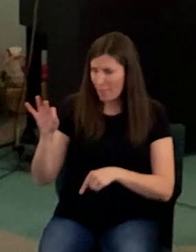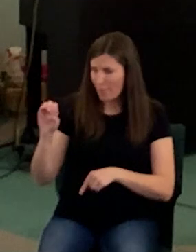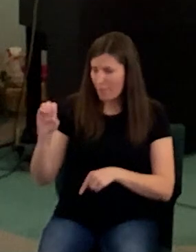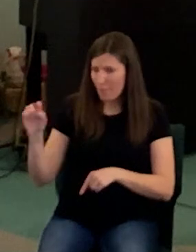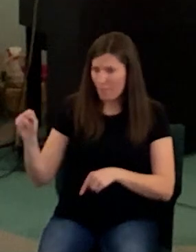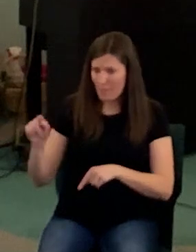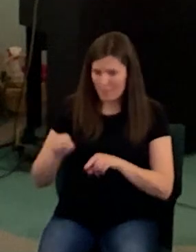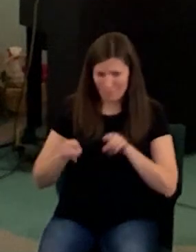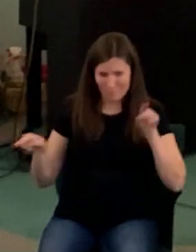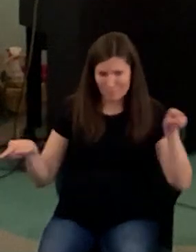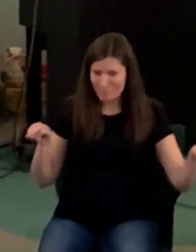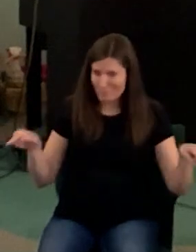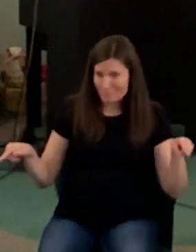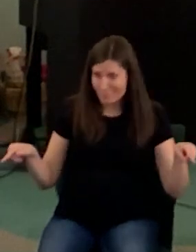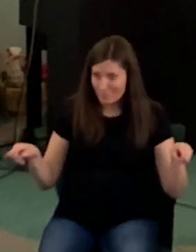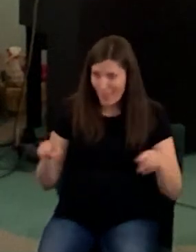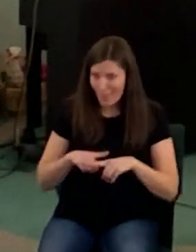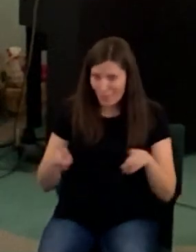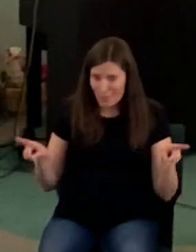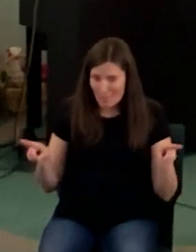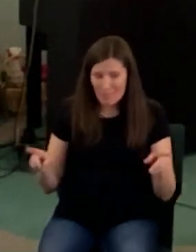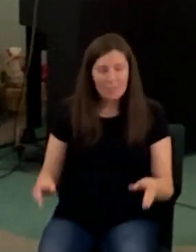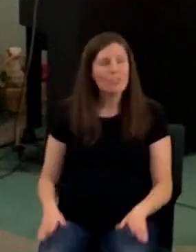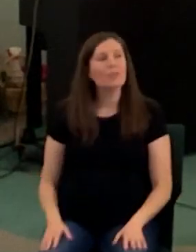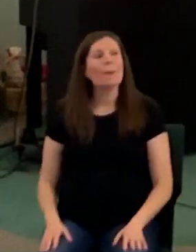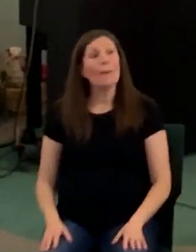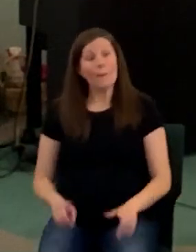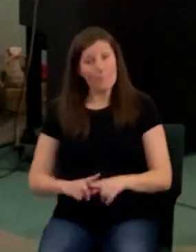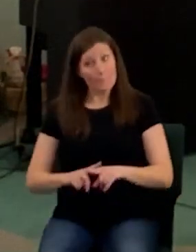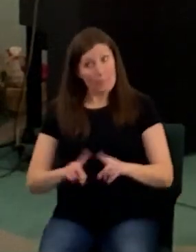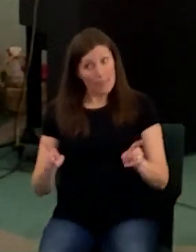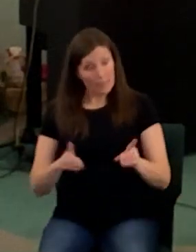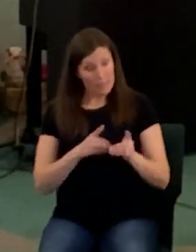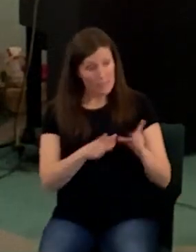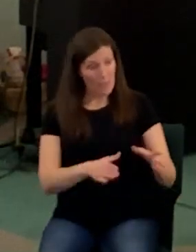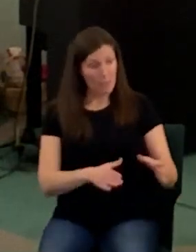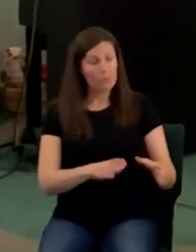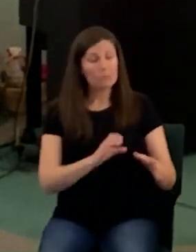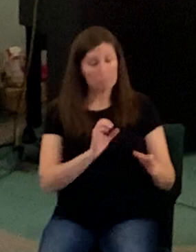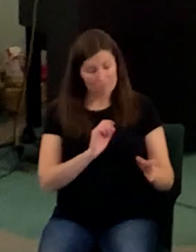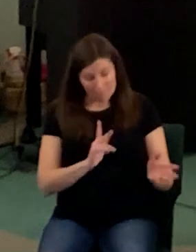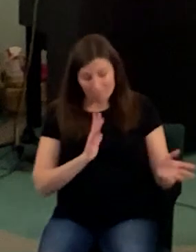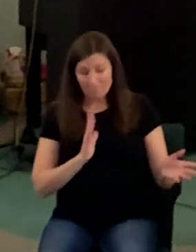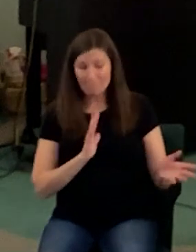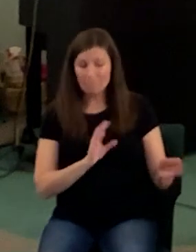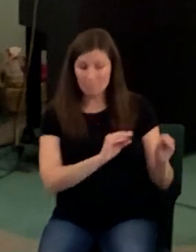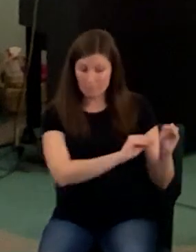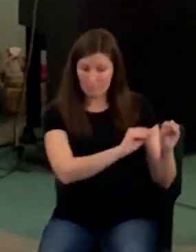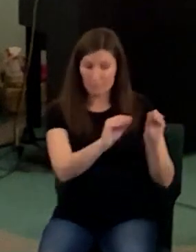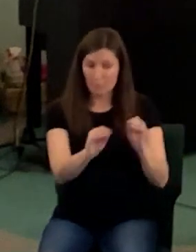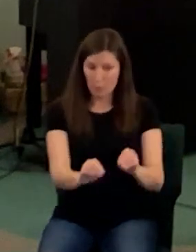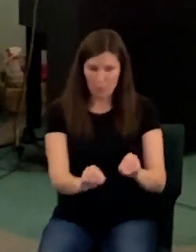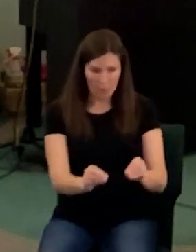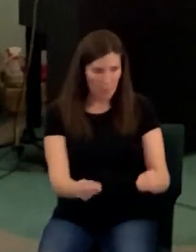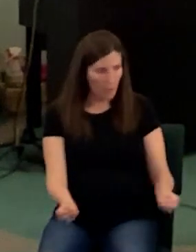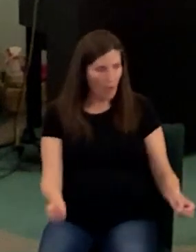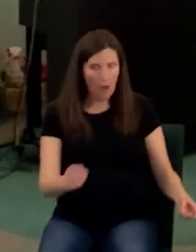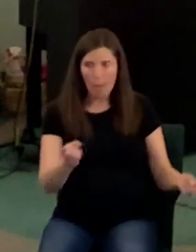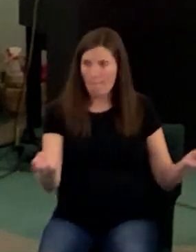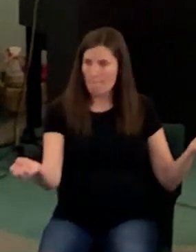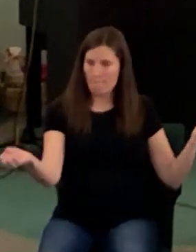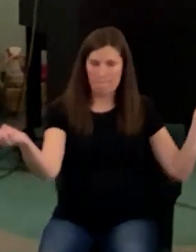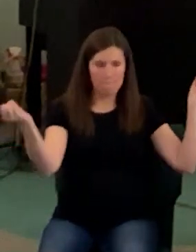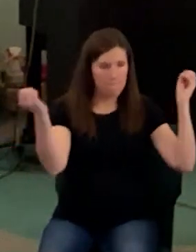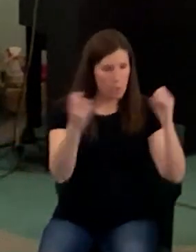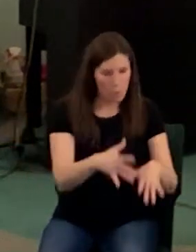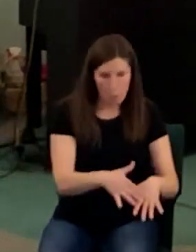So they cast. They obeyed him and did what he asked. And they were not able to haul it in because of the great